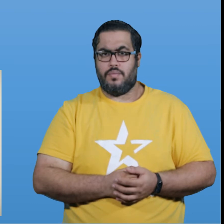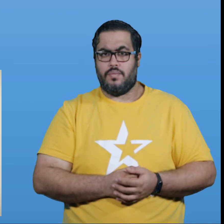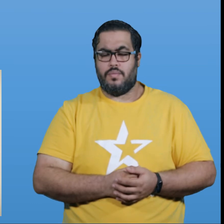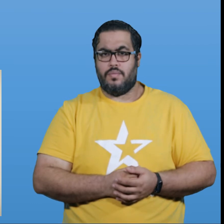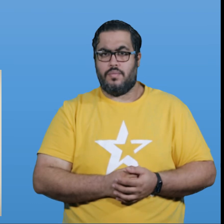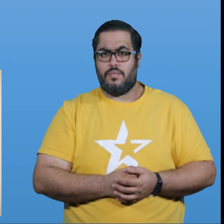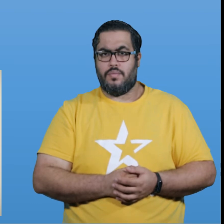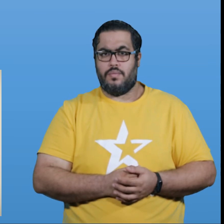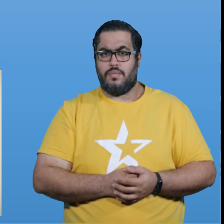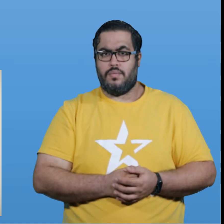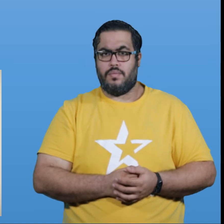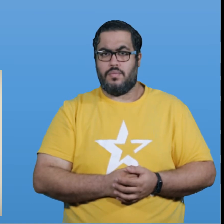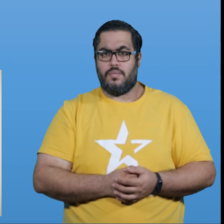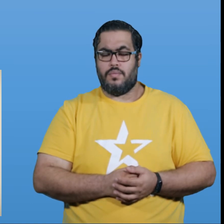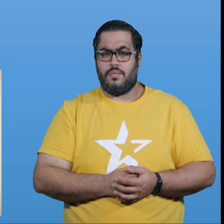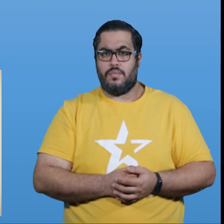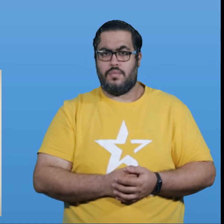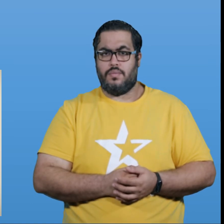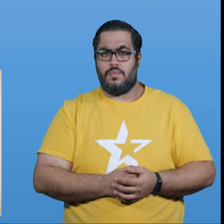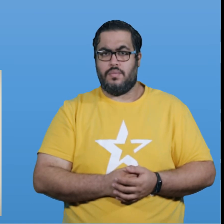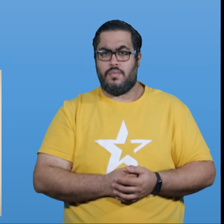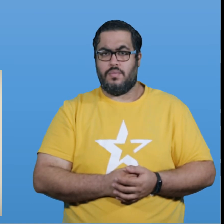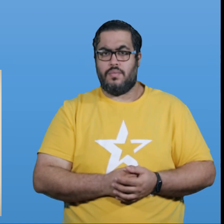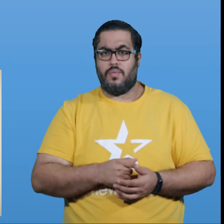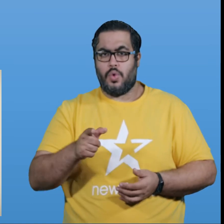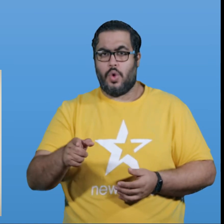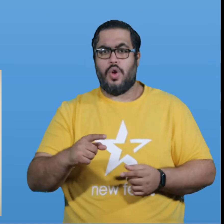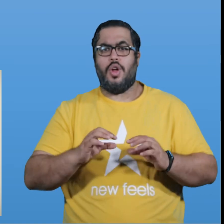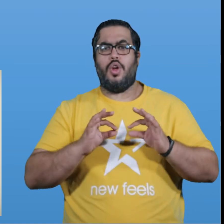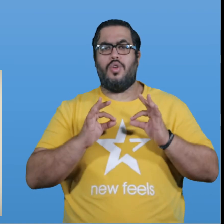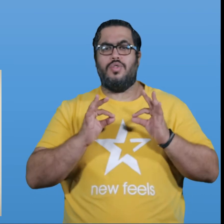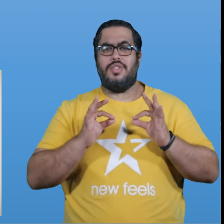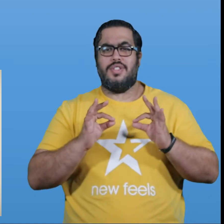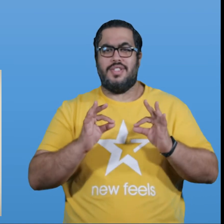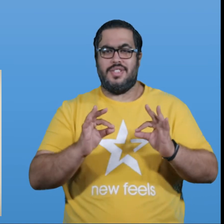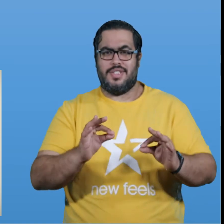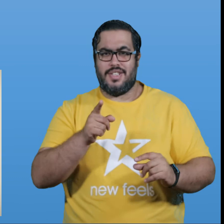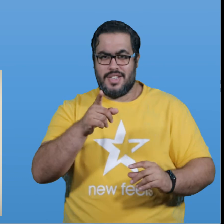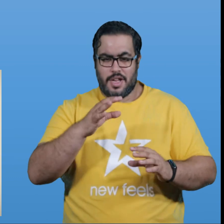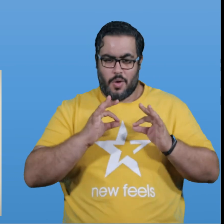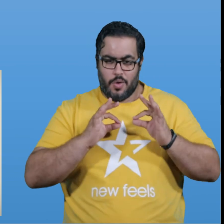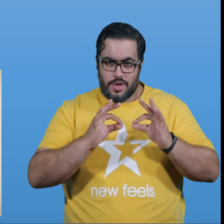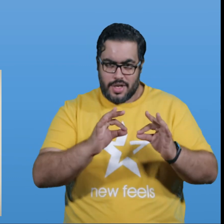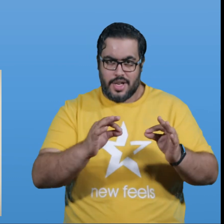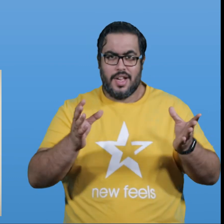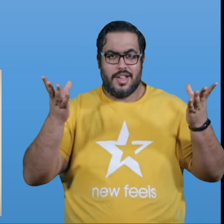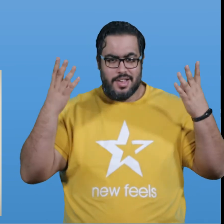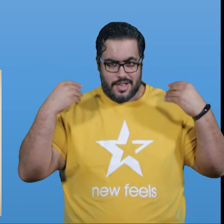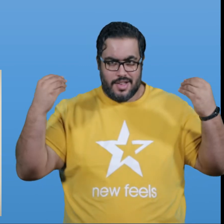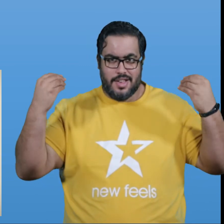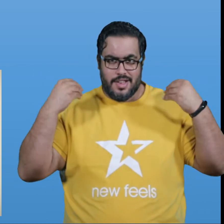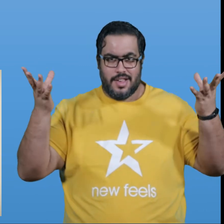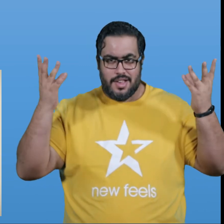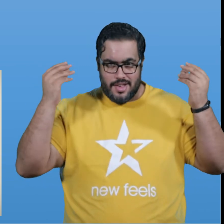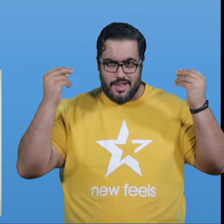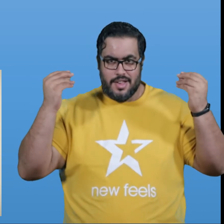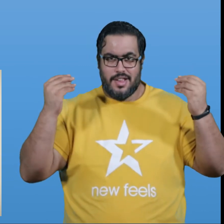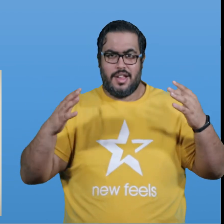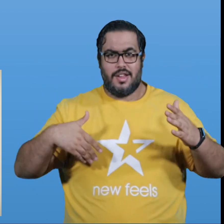Here we have sentence number 5. I always read blank written about new movies before I decide to